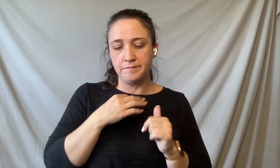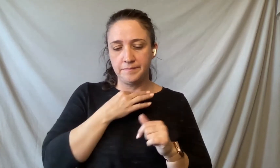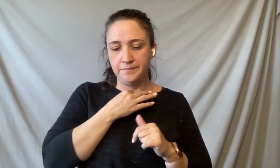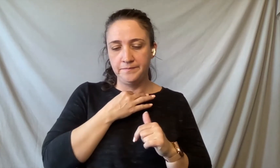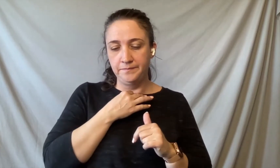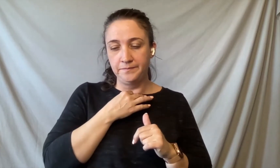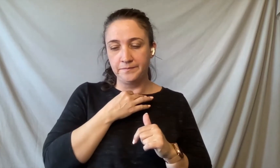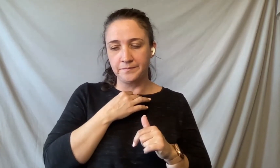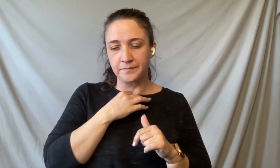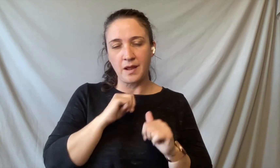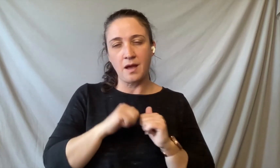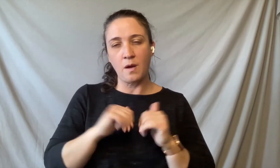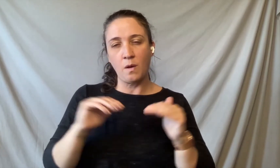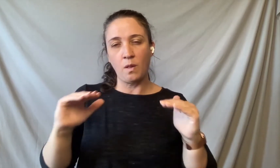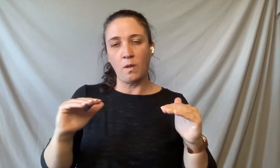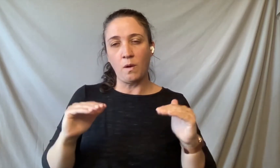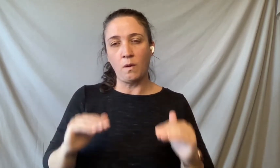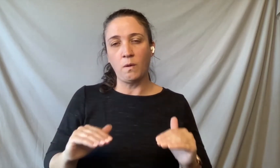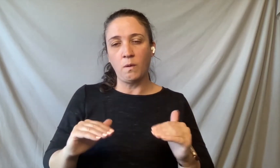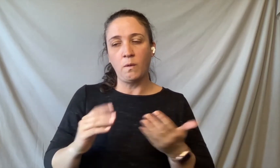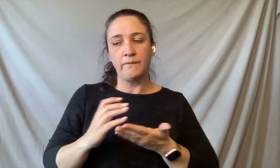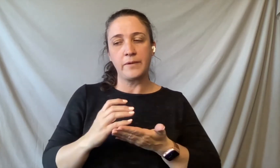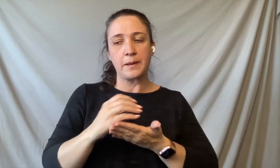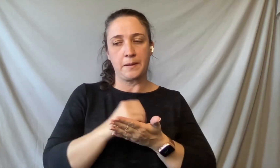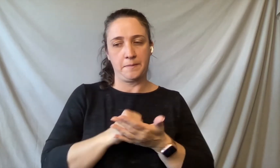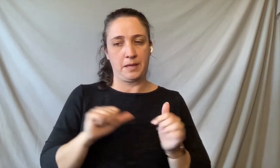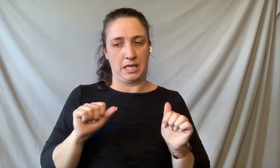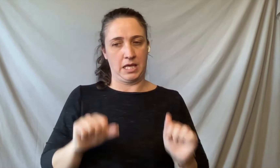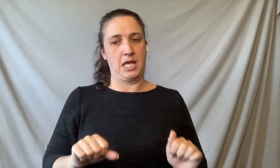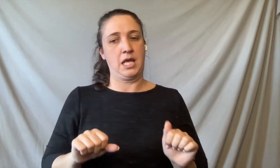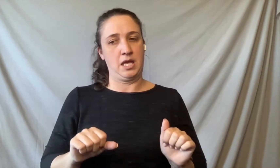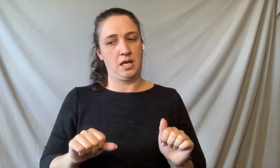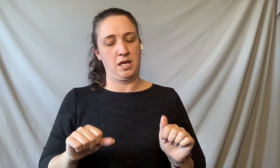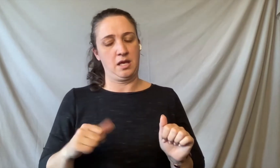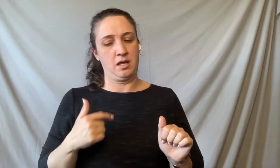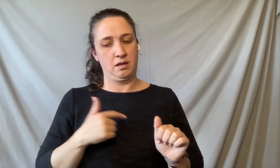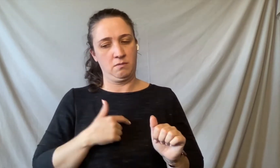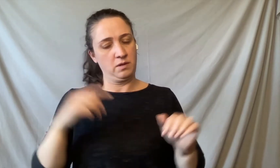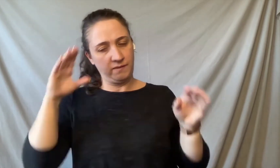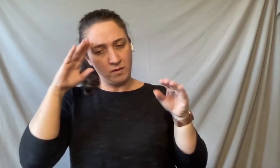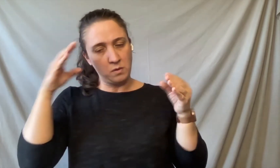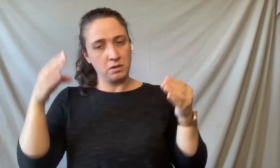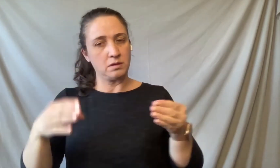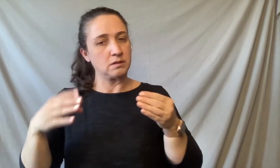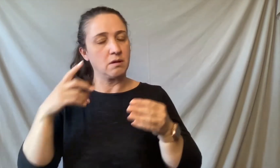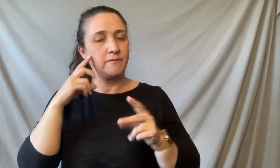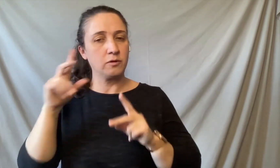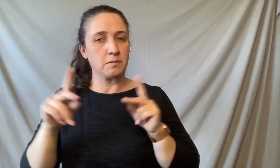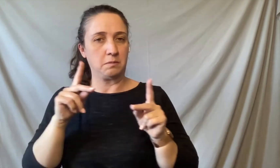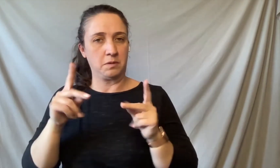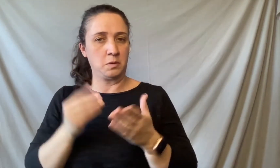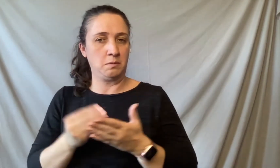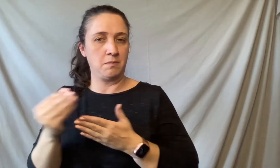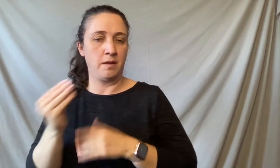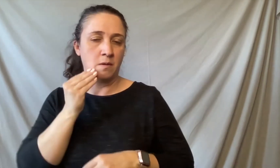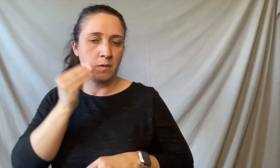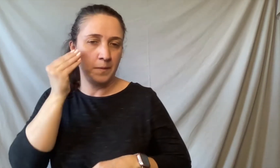can you can target for a homeownership program, because I've